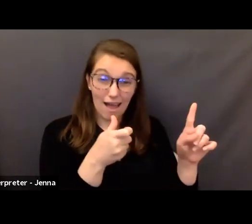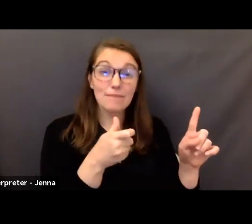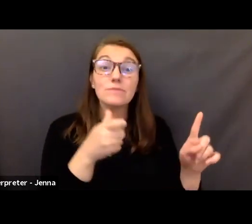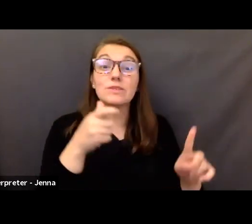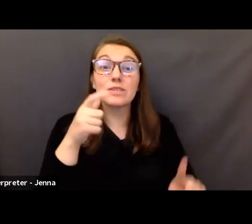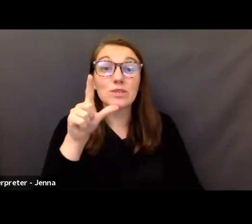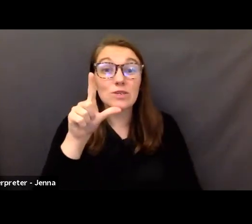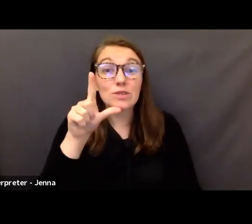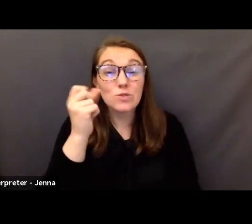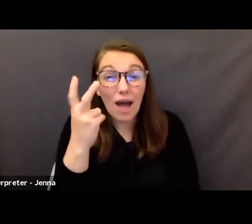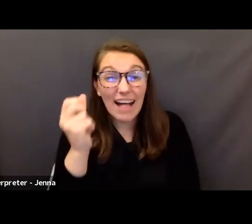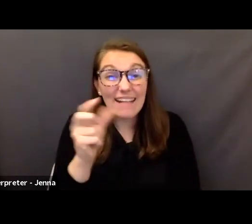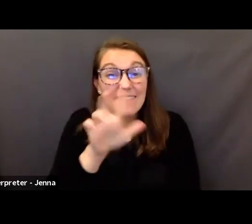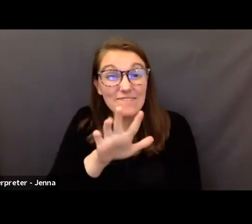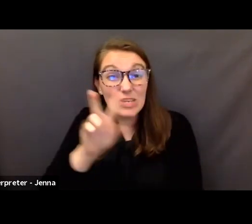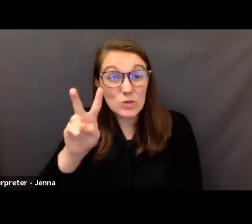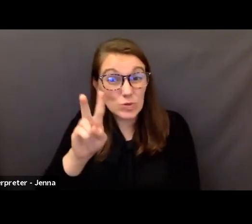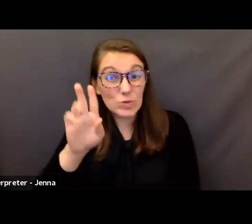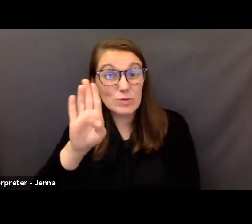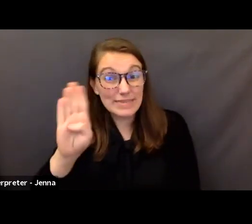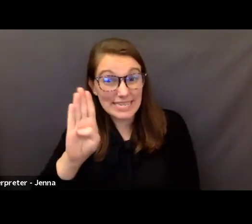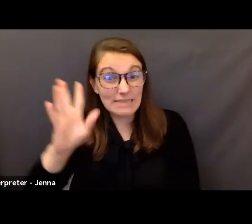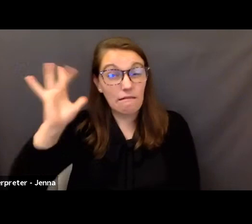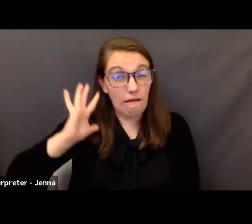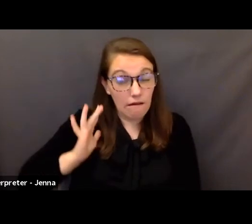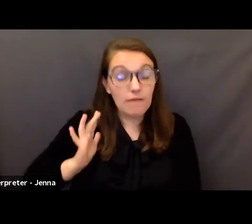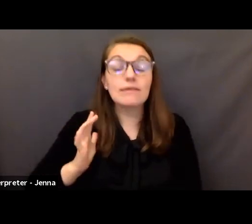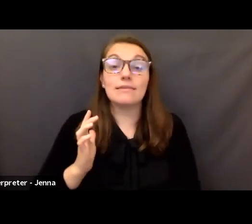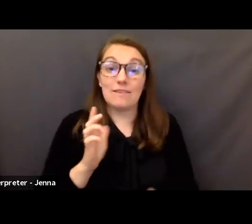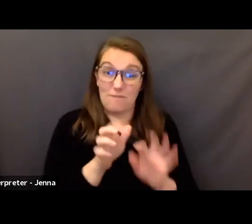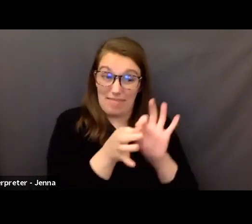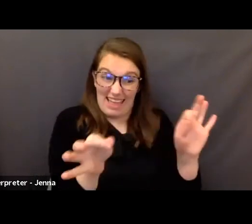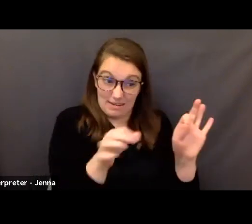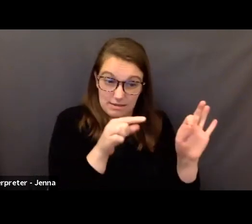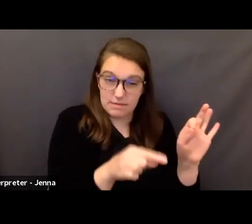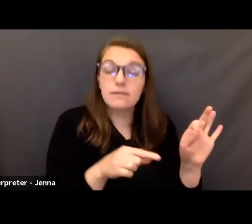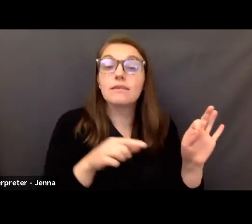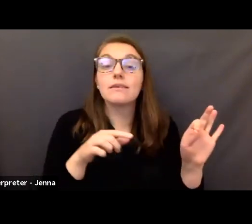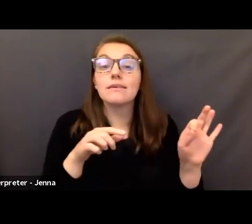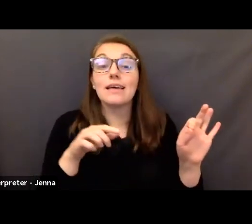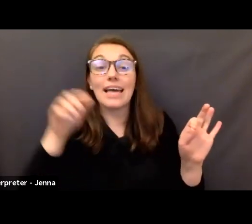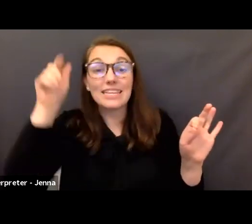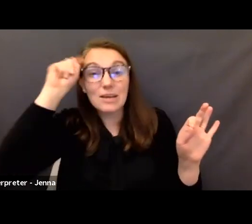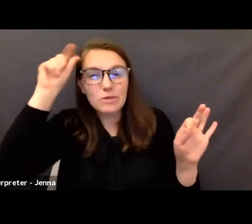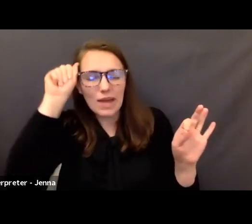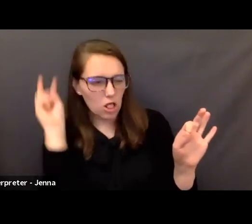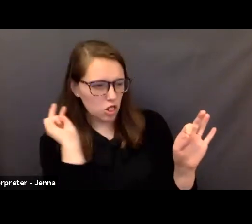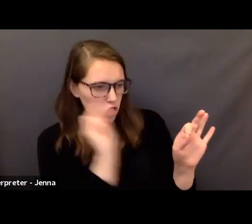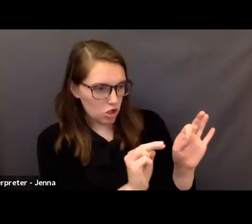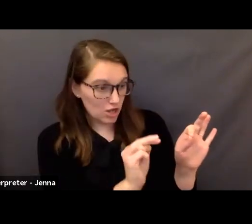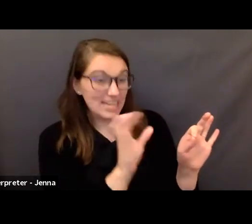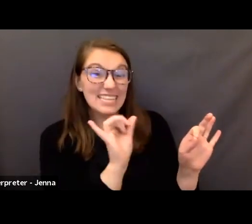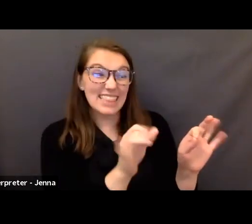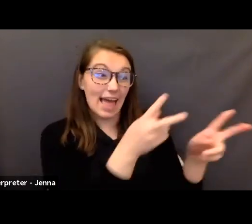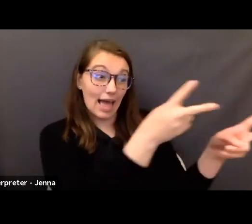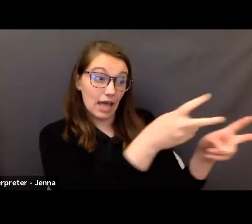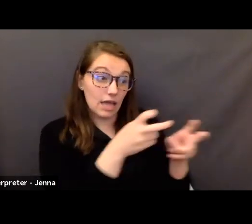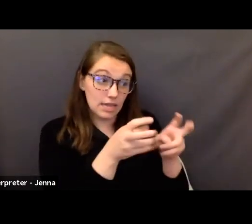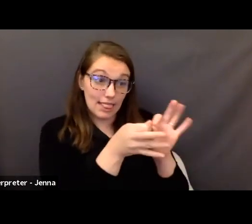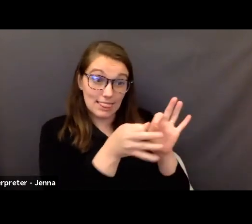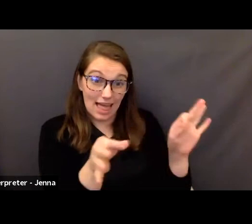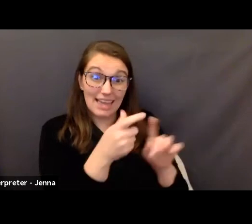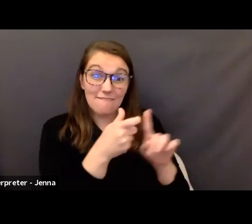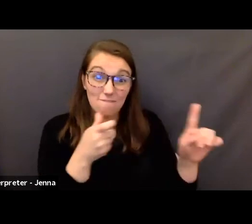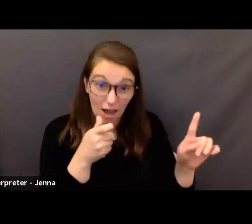against Aristotle, Aquinas uses Aristotle's revised interpretation of the Euripidean line, going to the